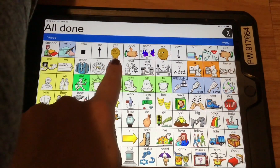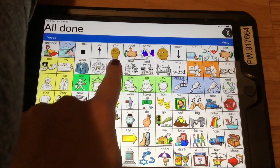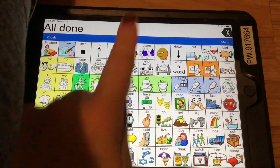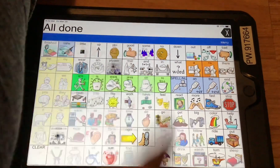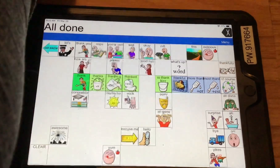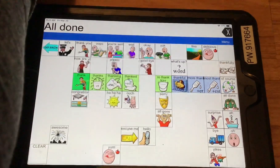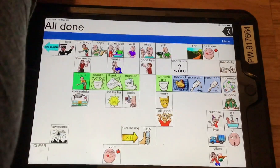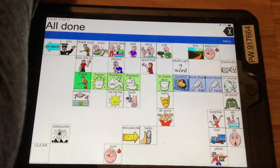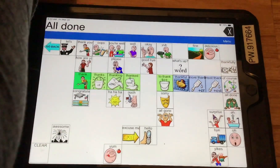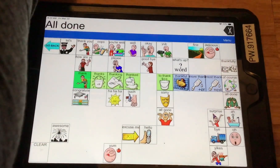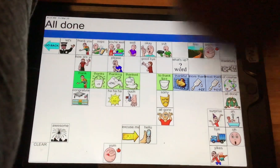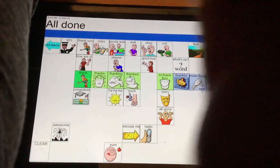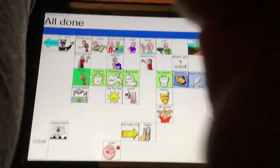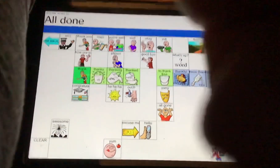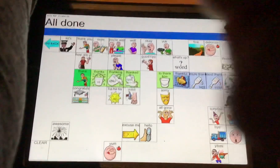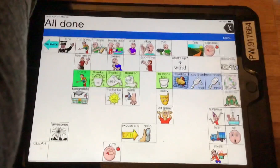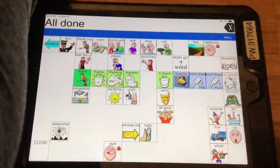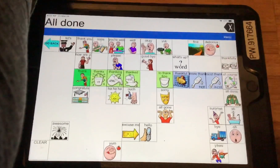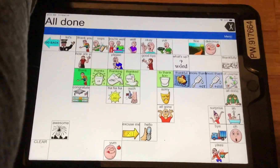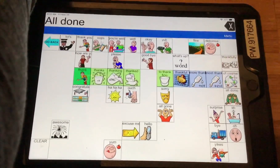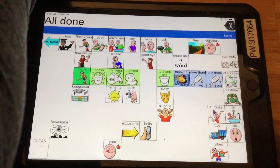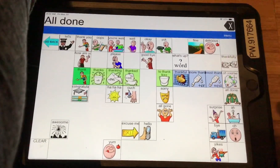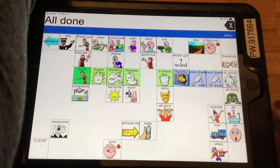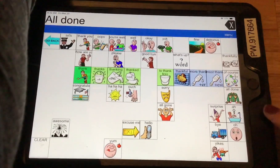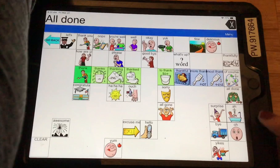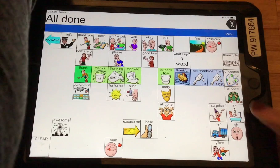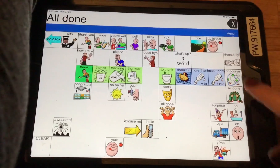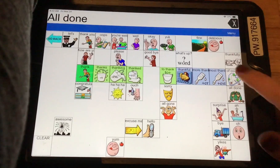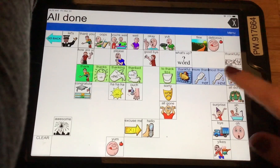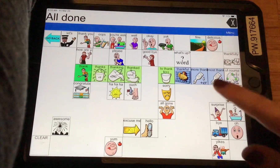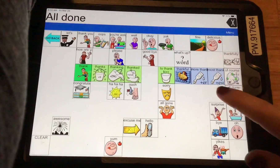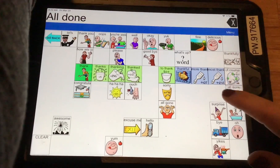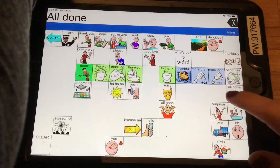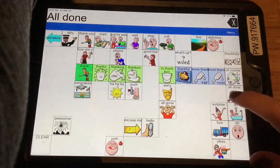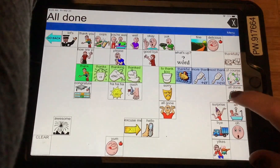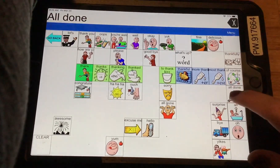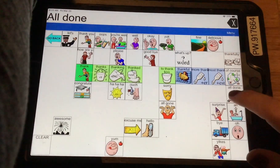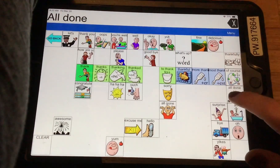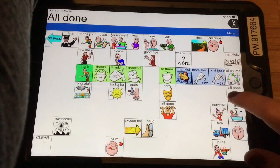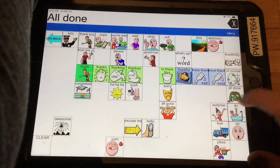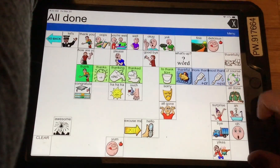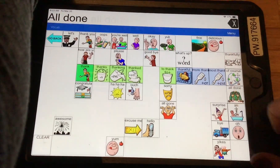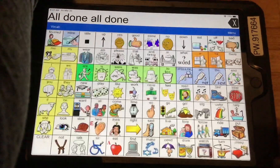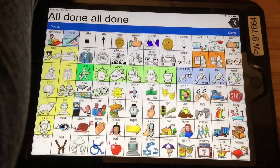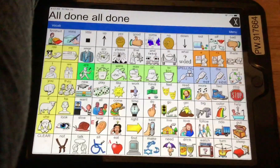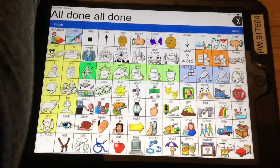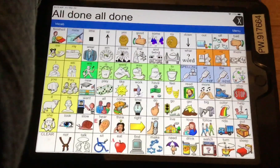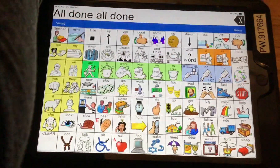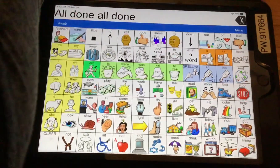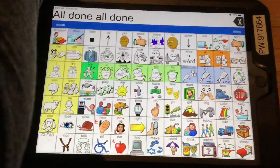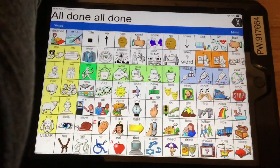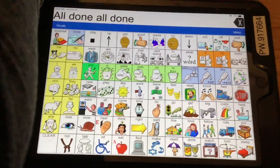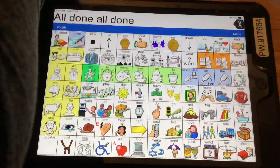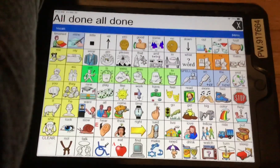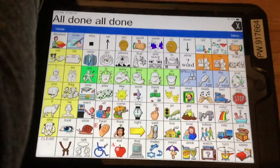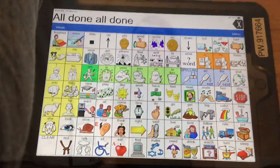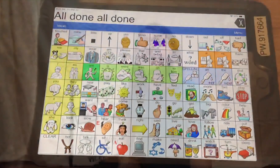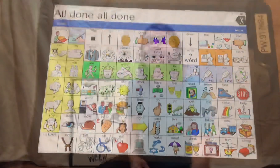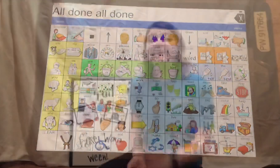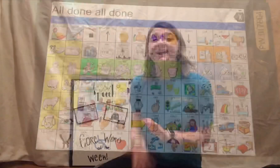fireworks. And then we come down here to all done. All done.